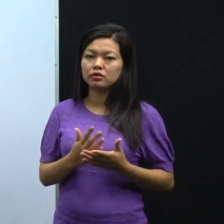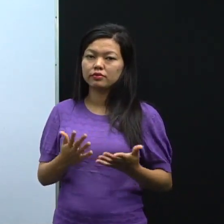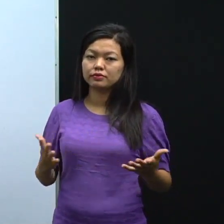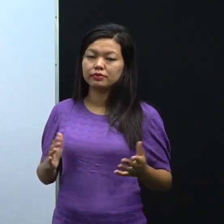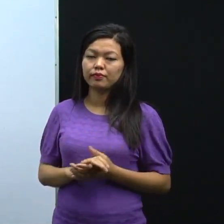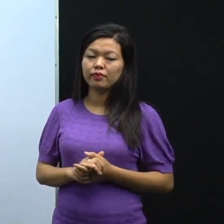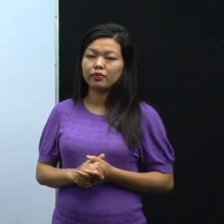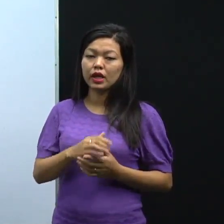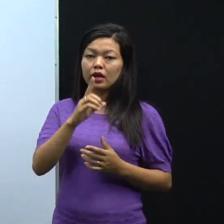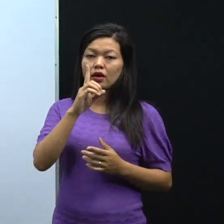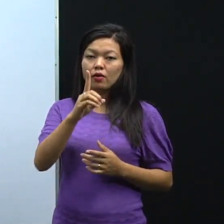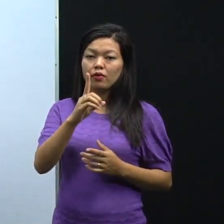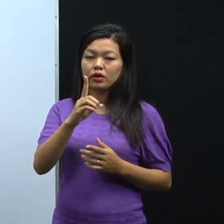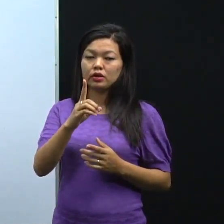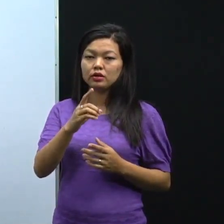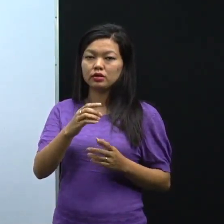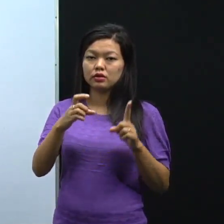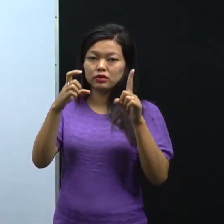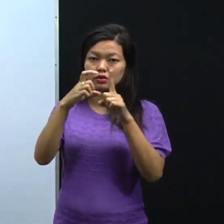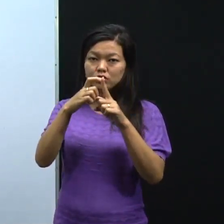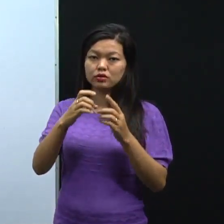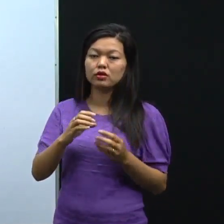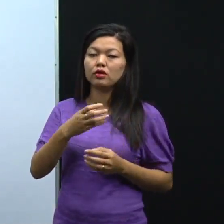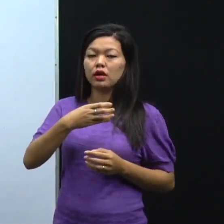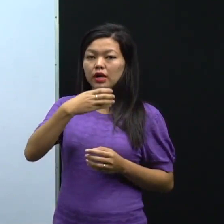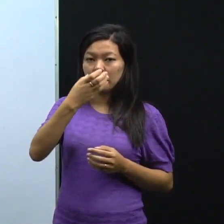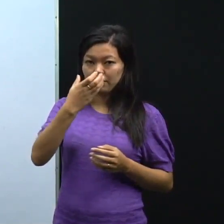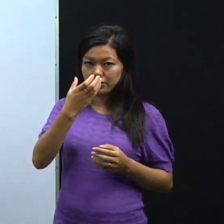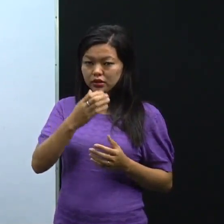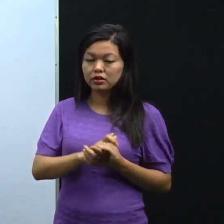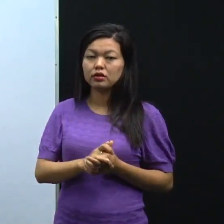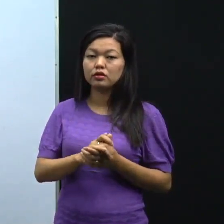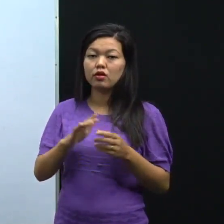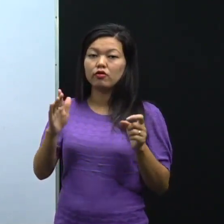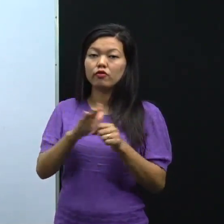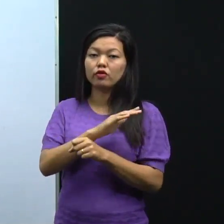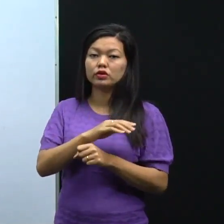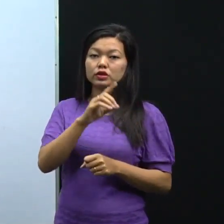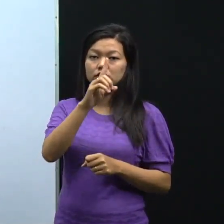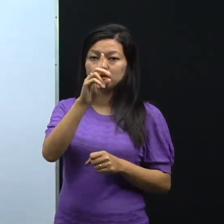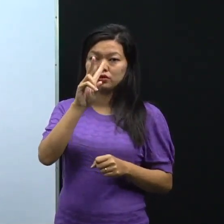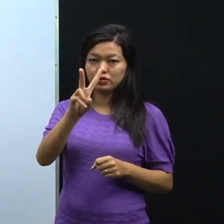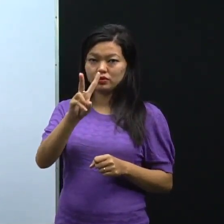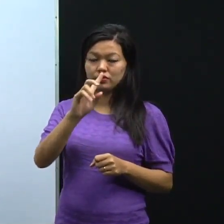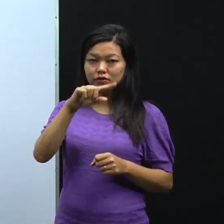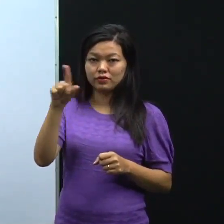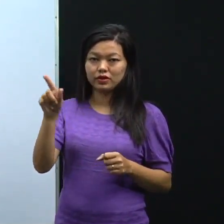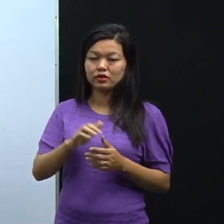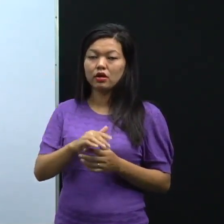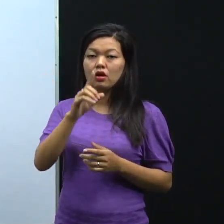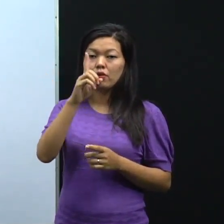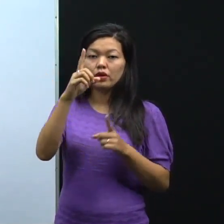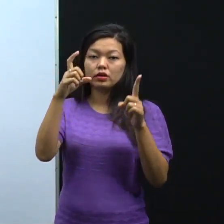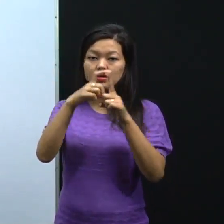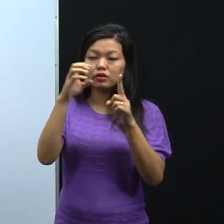if I say 1 dozen of apple, then number 12 comes to your mind, right? Without anyone saying anything, you know that in